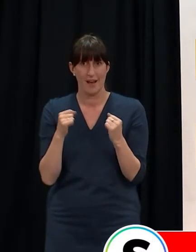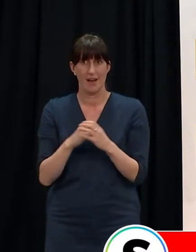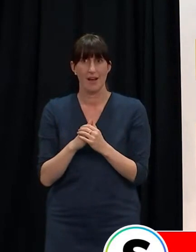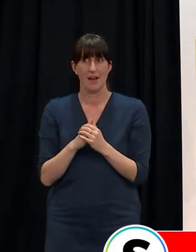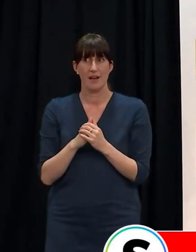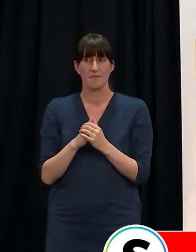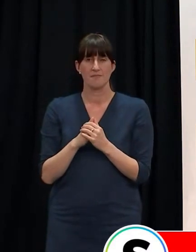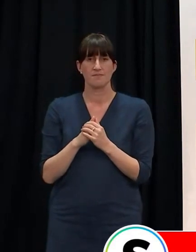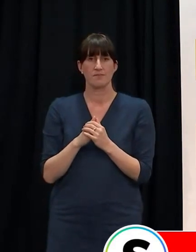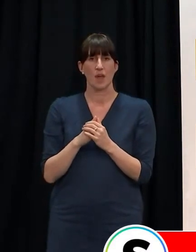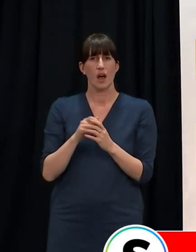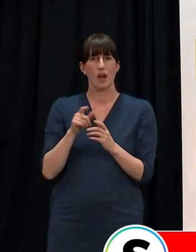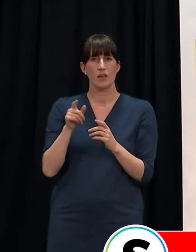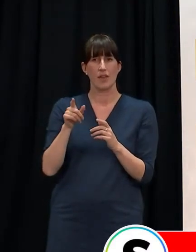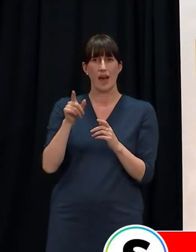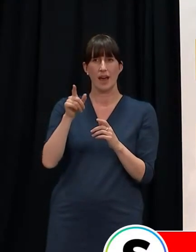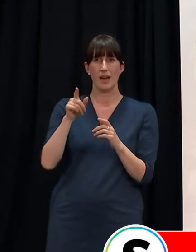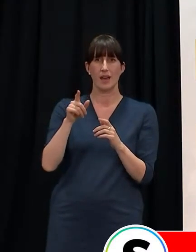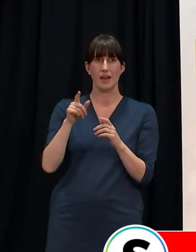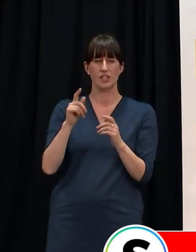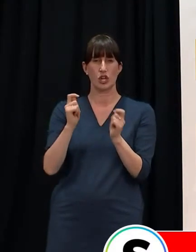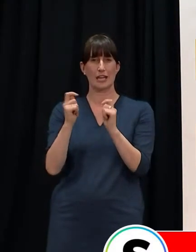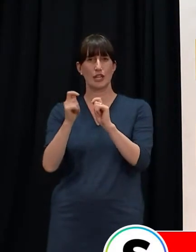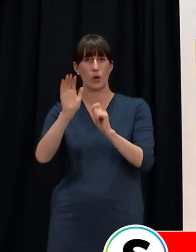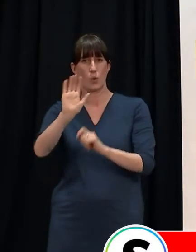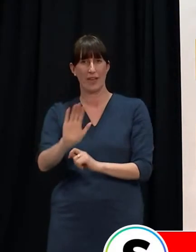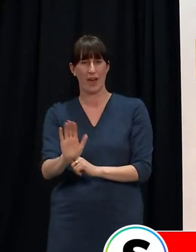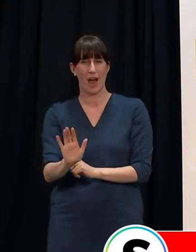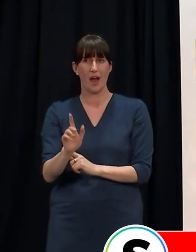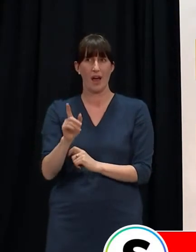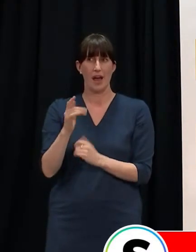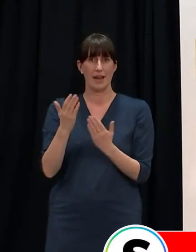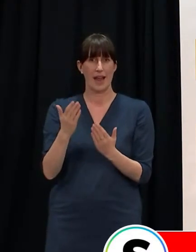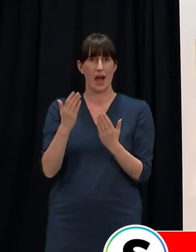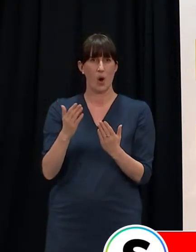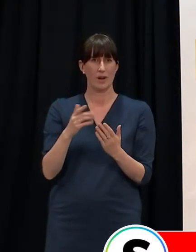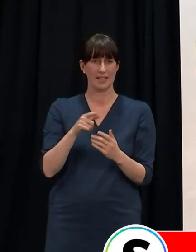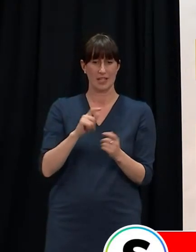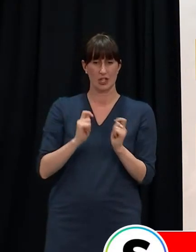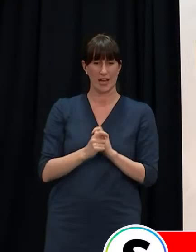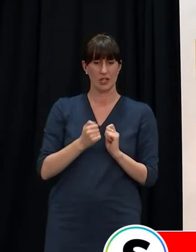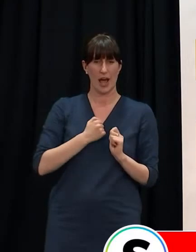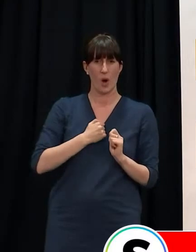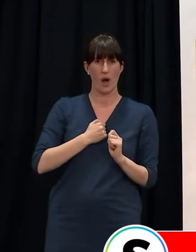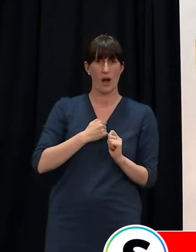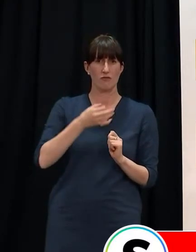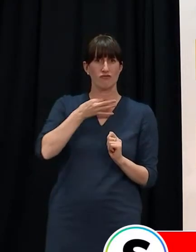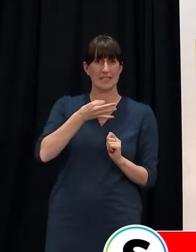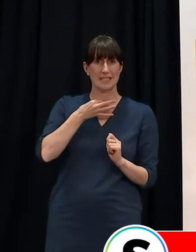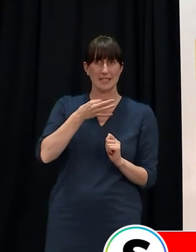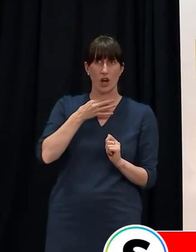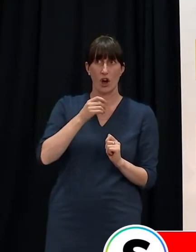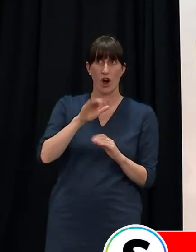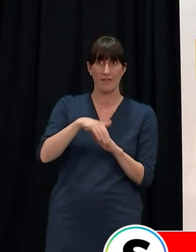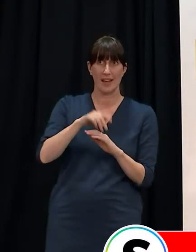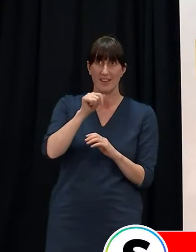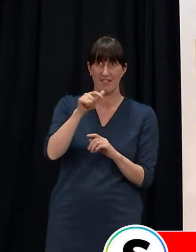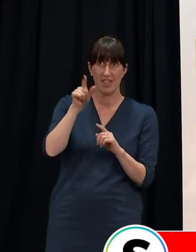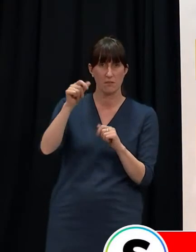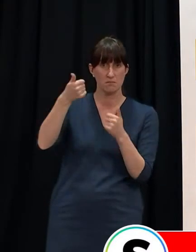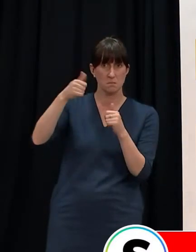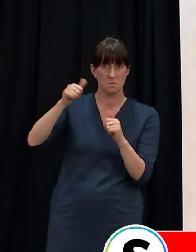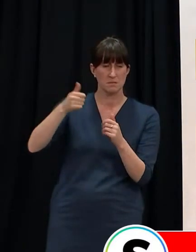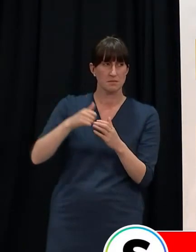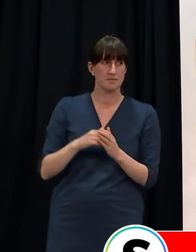to them? Is it, what the differences are this time? Yep, absolutely, and we've been watching them already. And in the UK is instructive here with quite